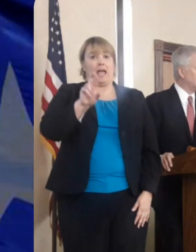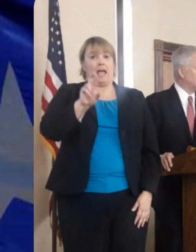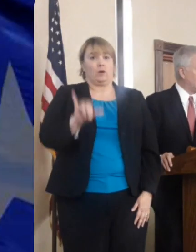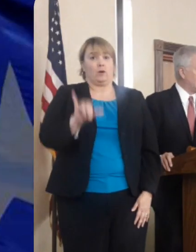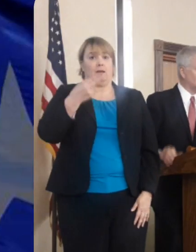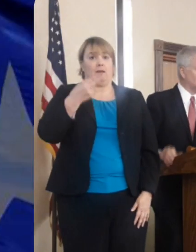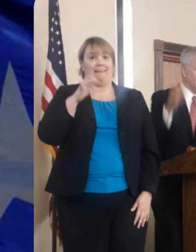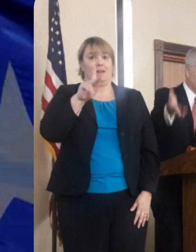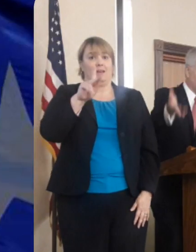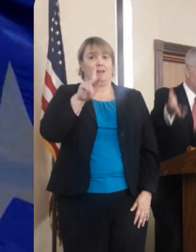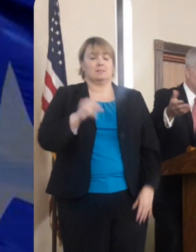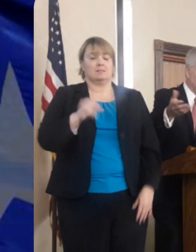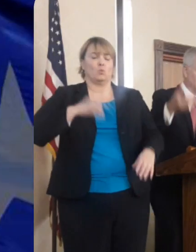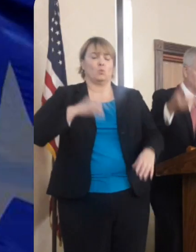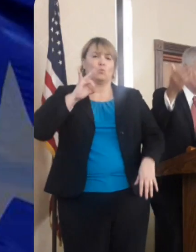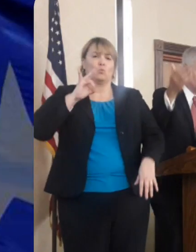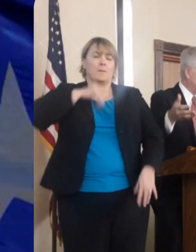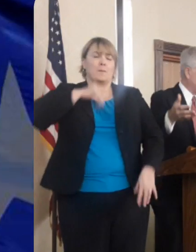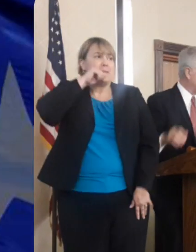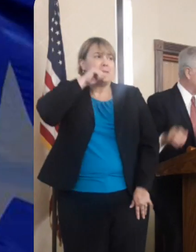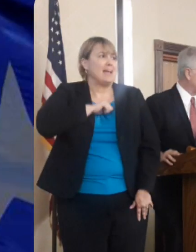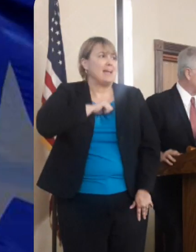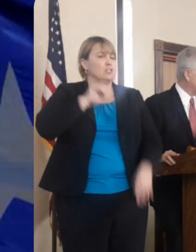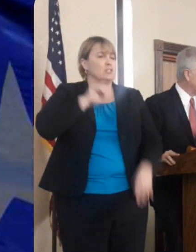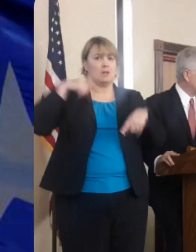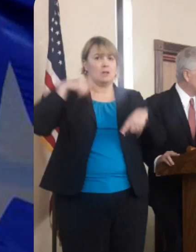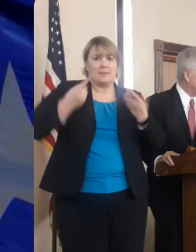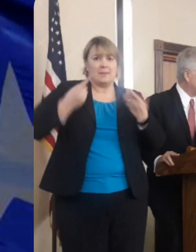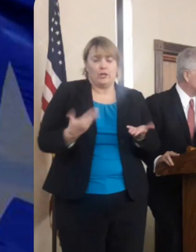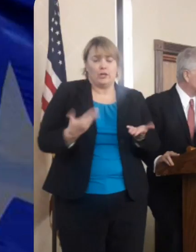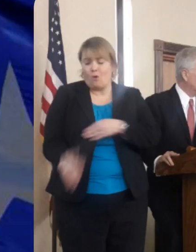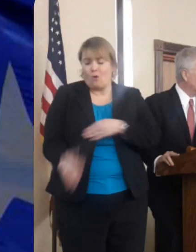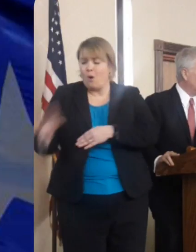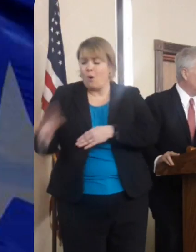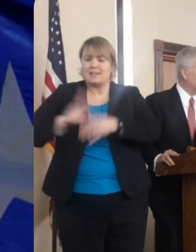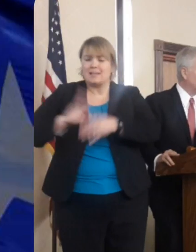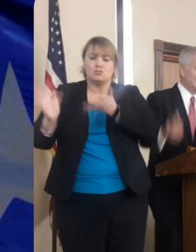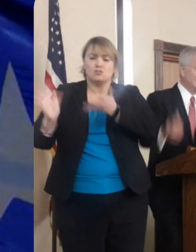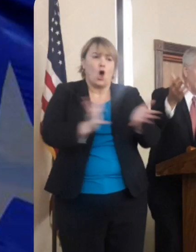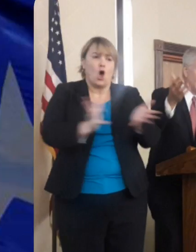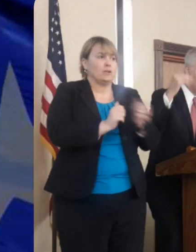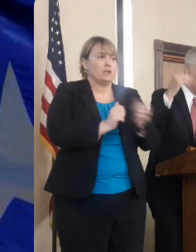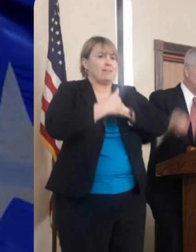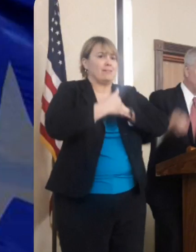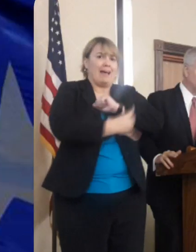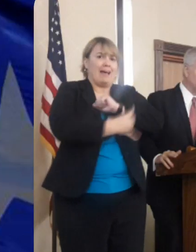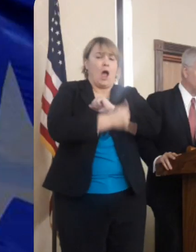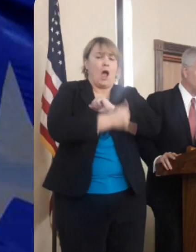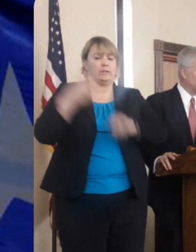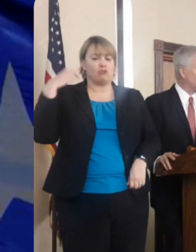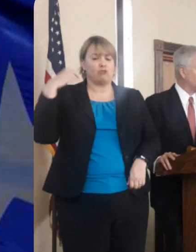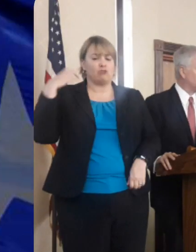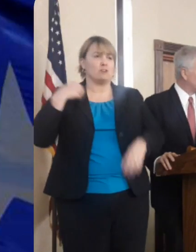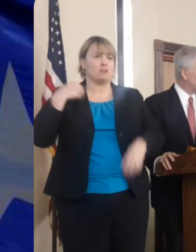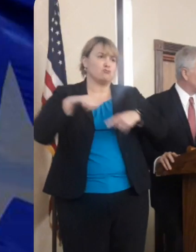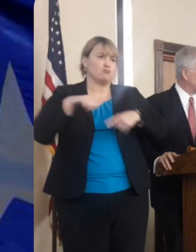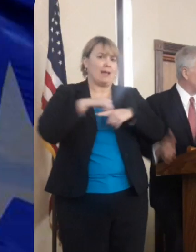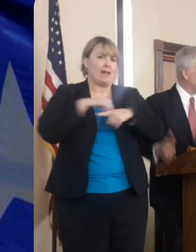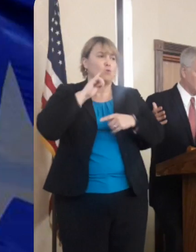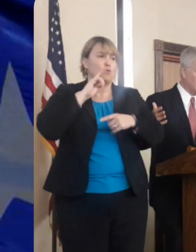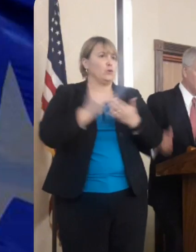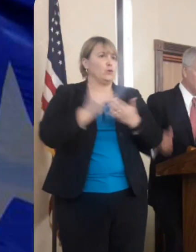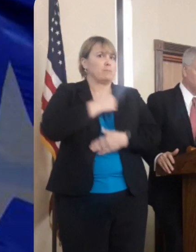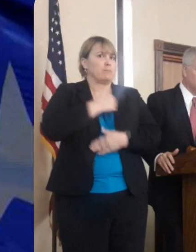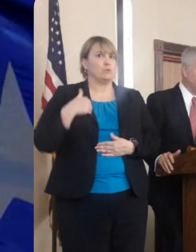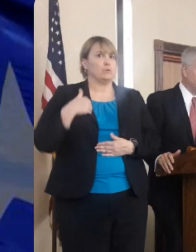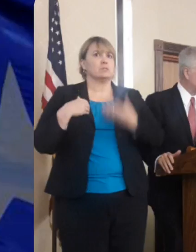day talking to the county chairs and being here for the training for the new members. He's got a couple of pieces of information he can update you on. I thought it would be